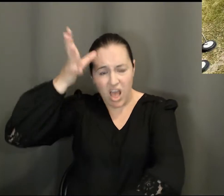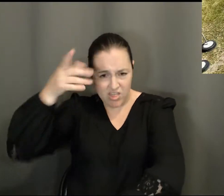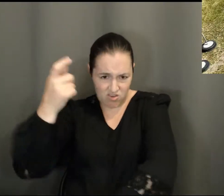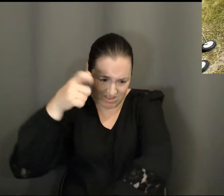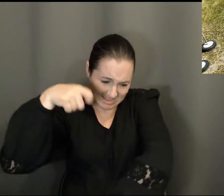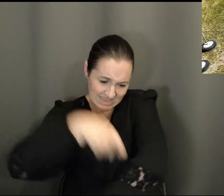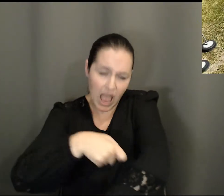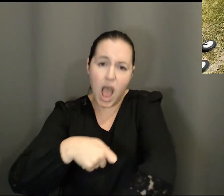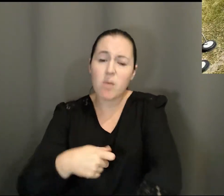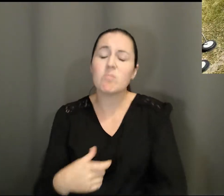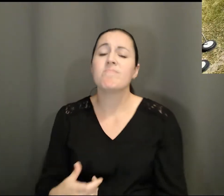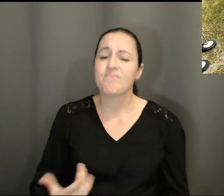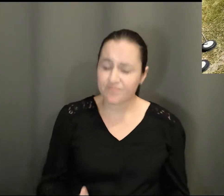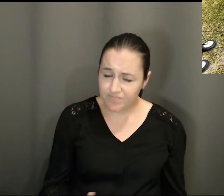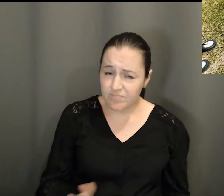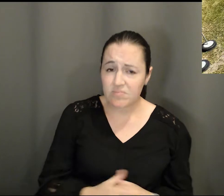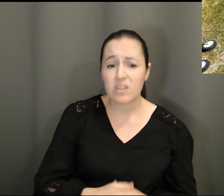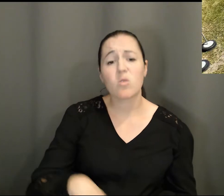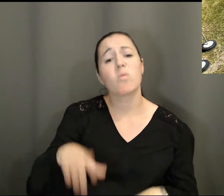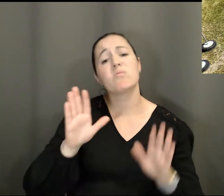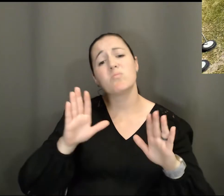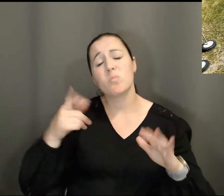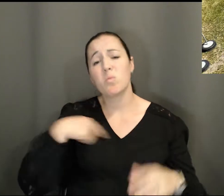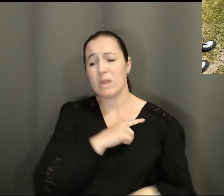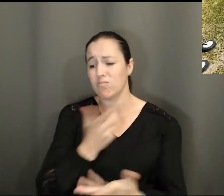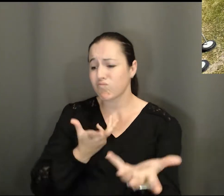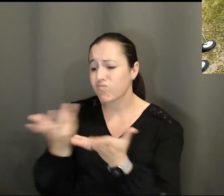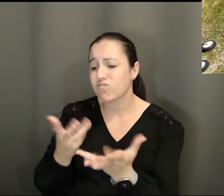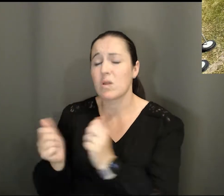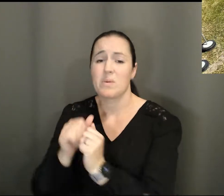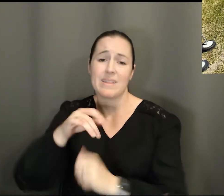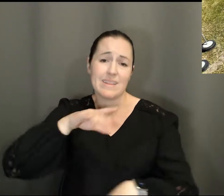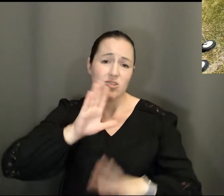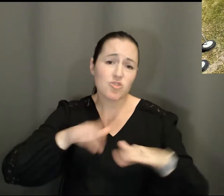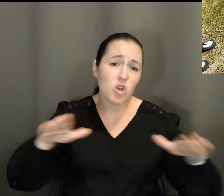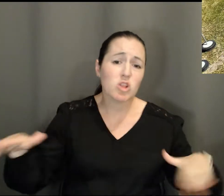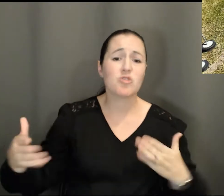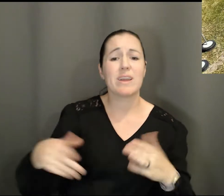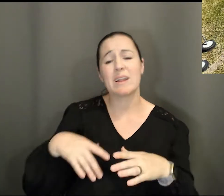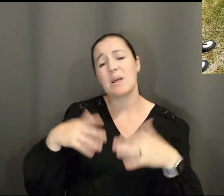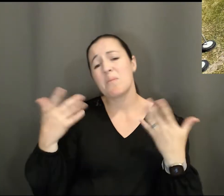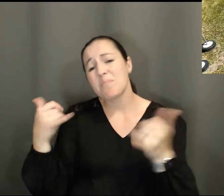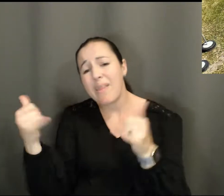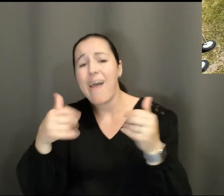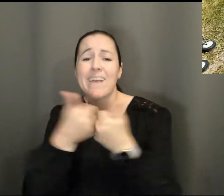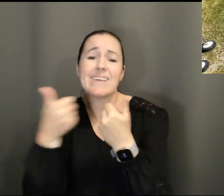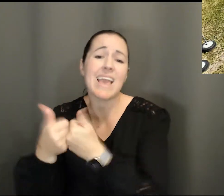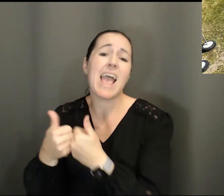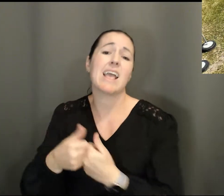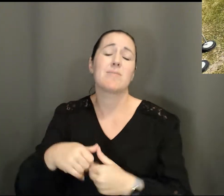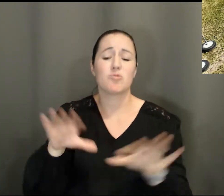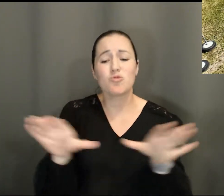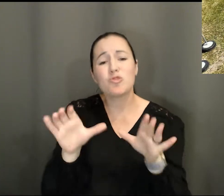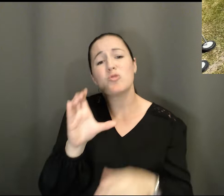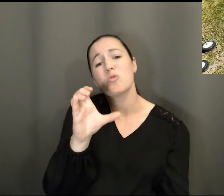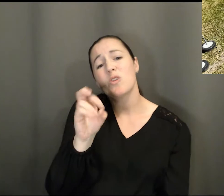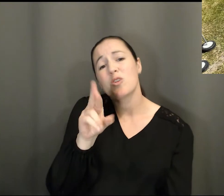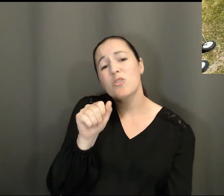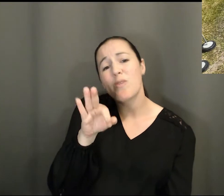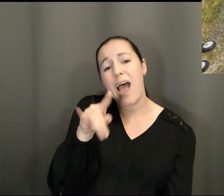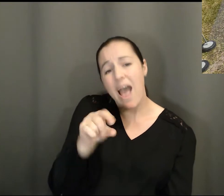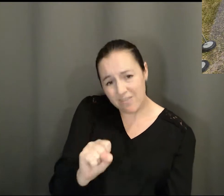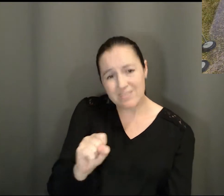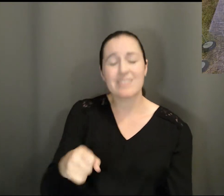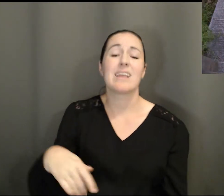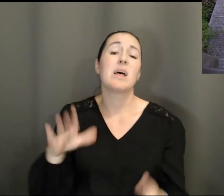these children, we spent time with them, eating snacks, doing crafts, playing games, talking to them about Bible stories. We want them to